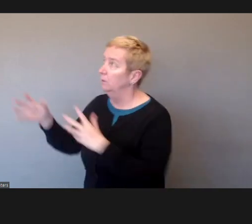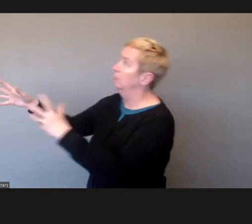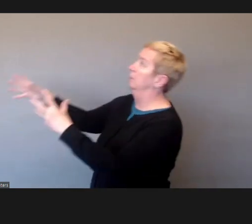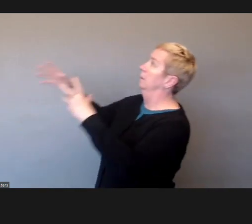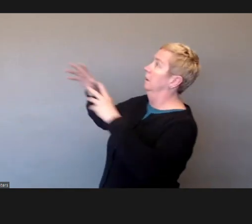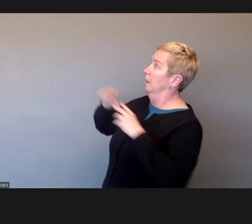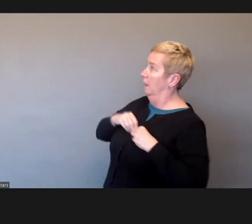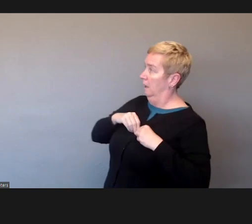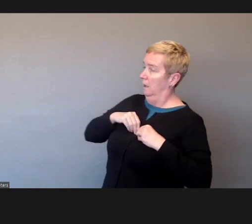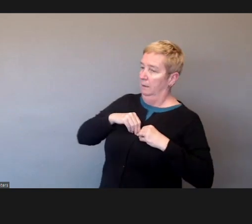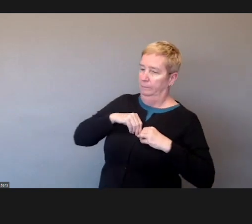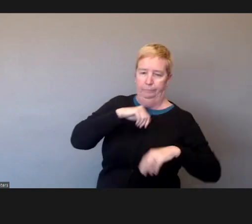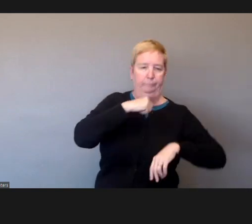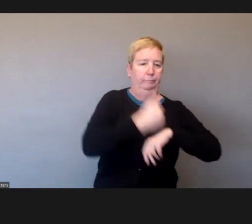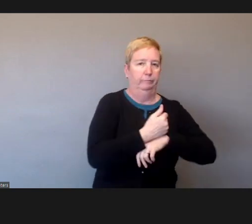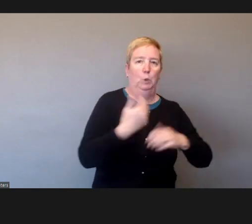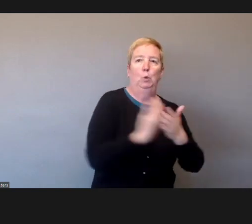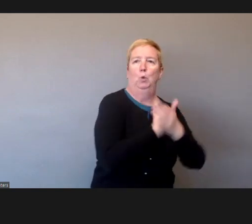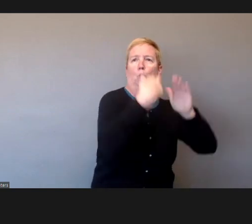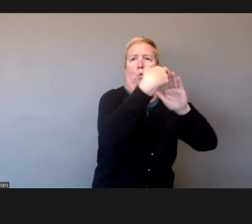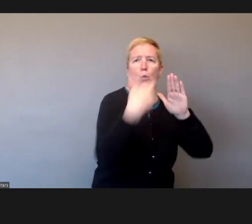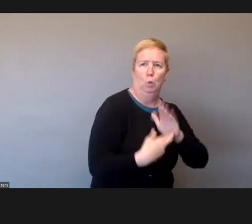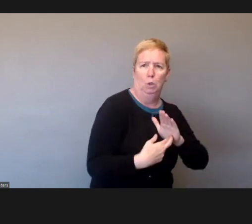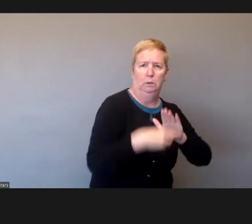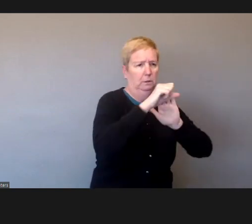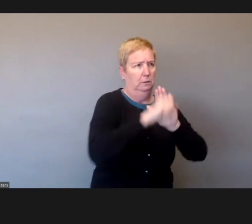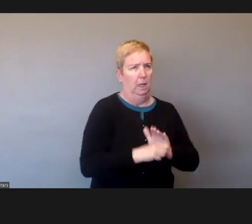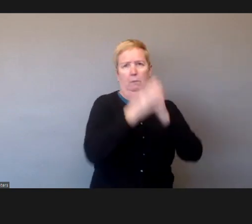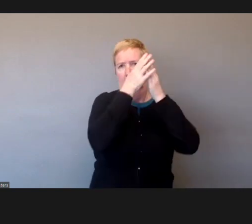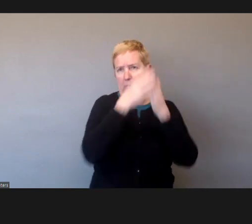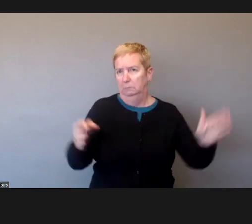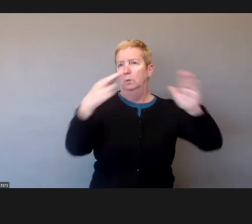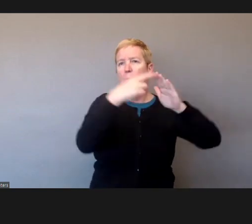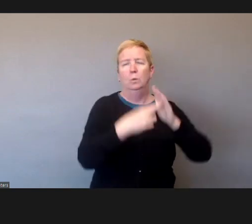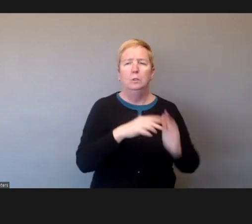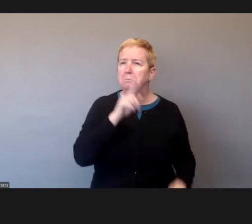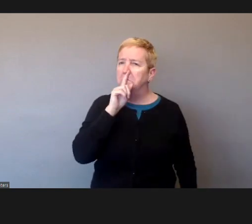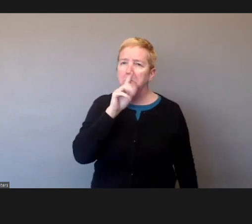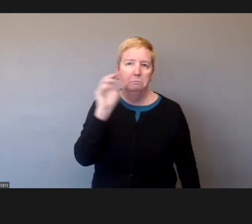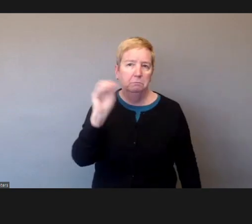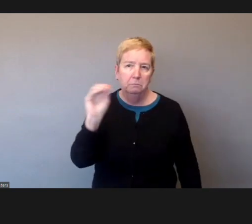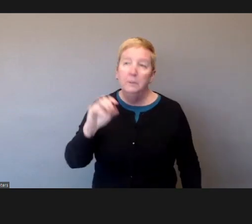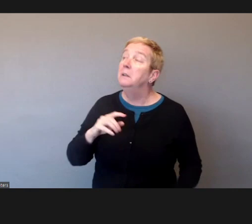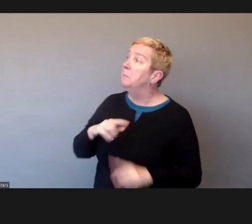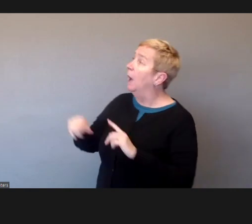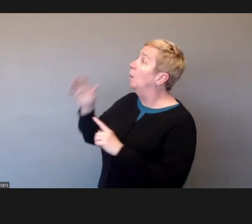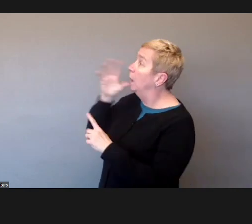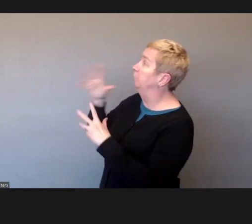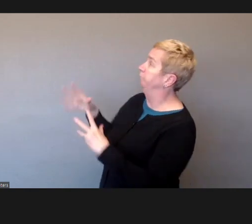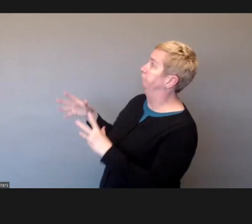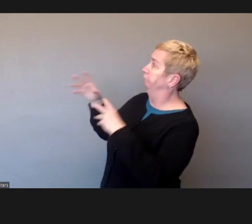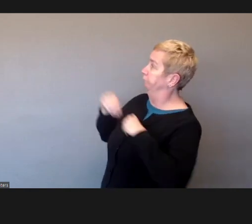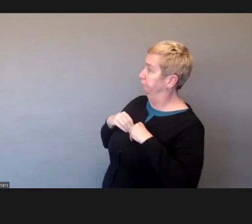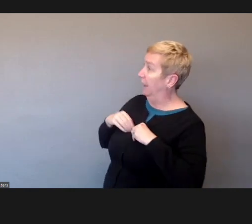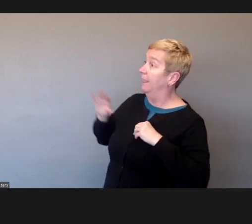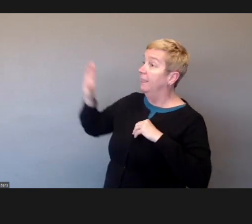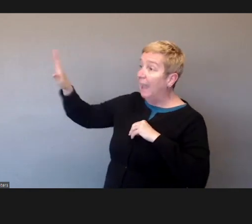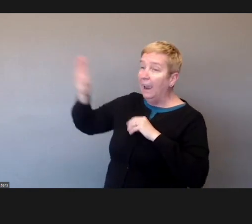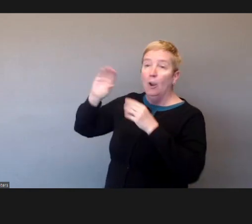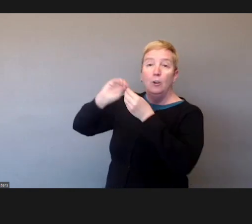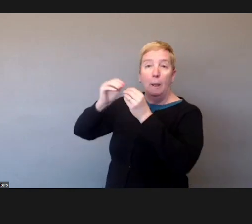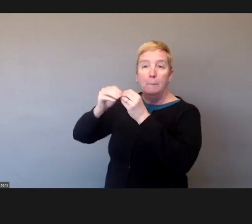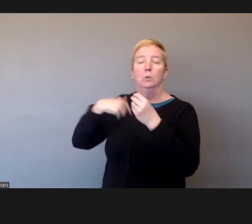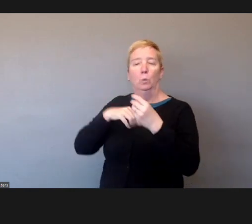county level. So I think it's valuable information that we all can use to make decisions. We'll start reporting that data